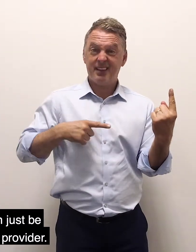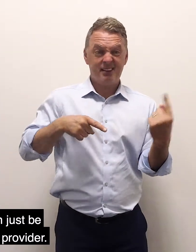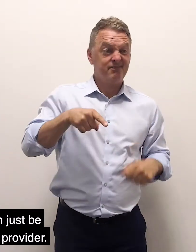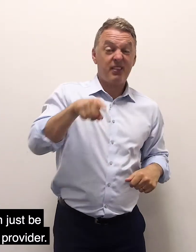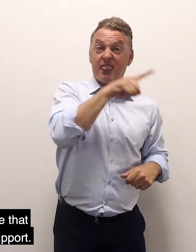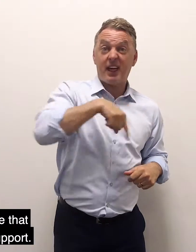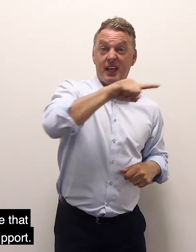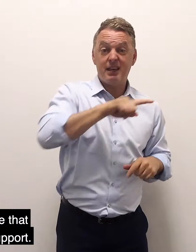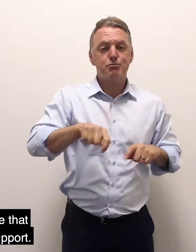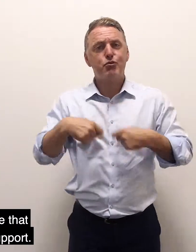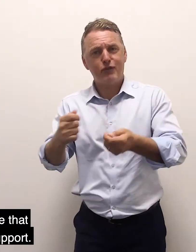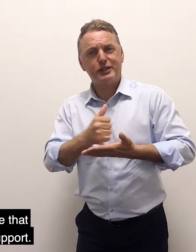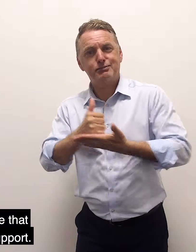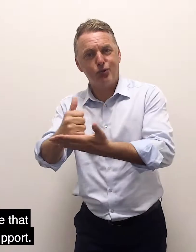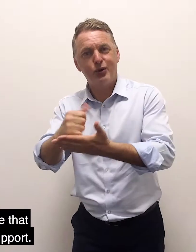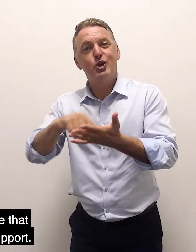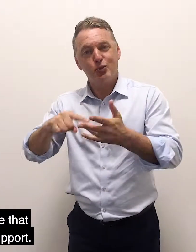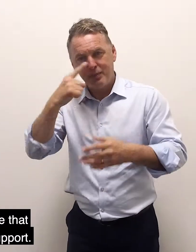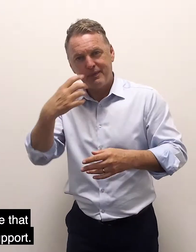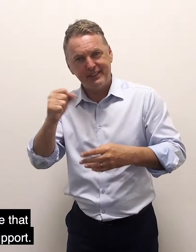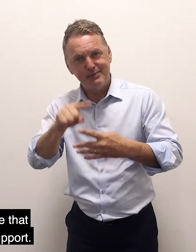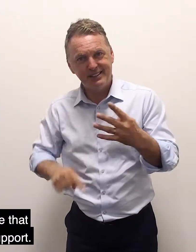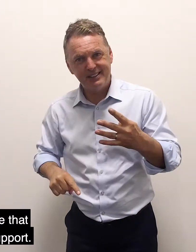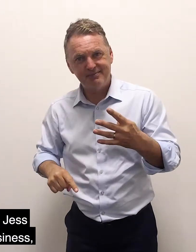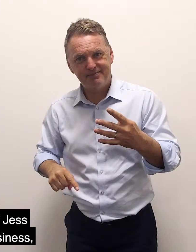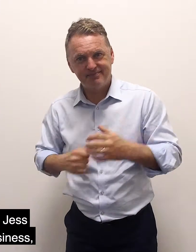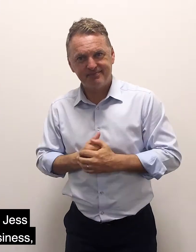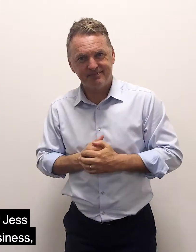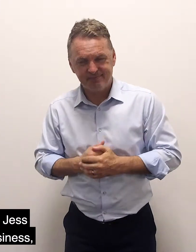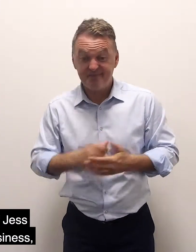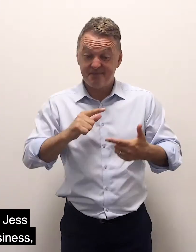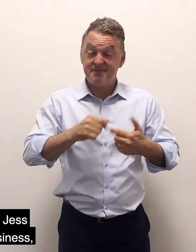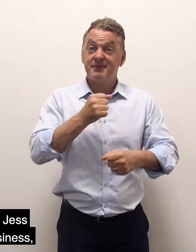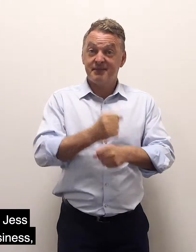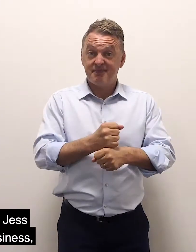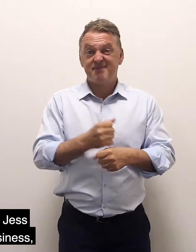provider. They're the people that provide you the support. So,